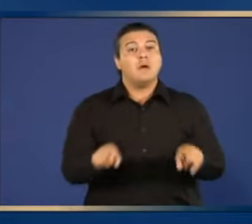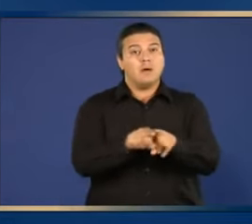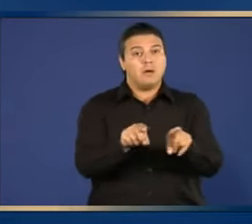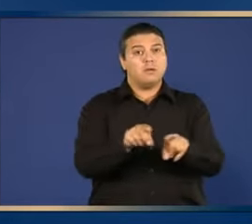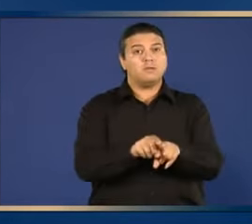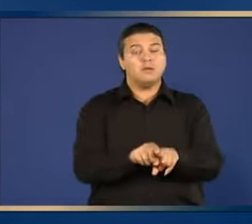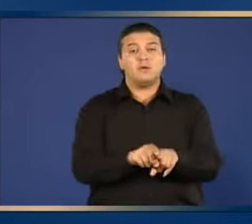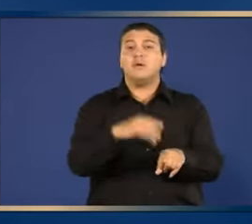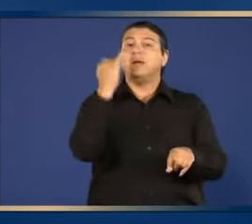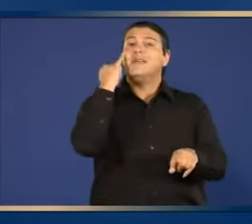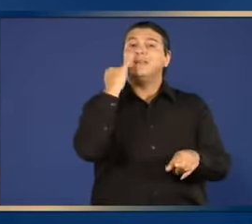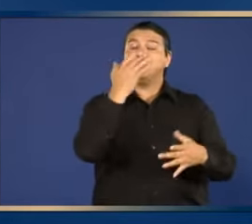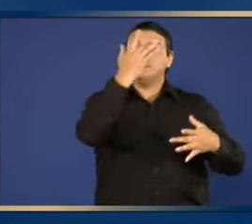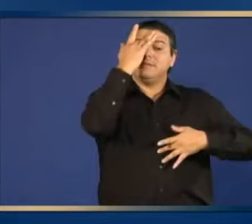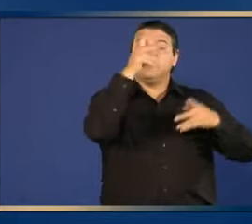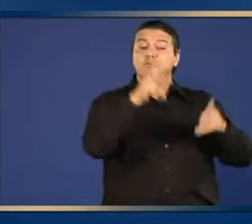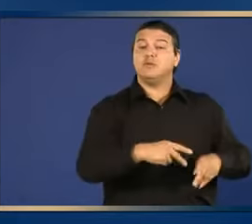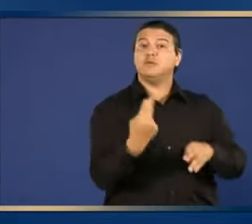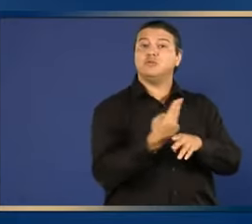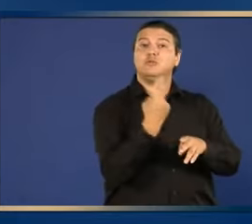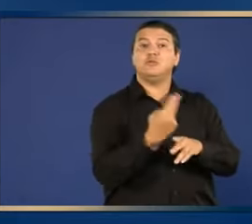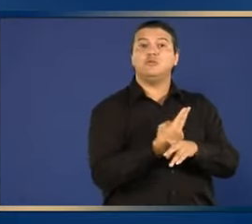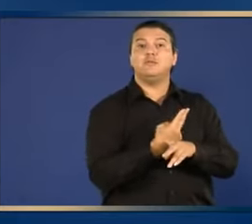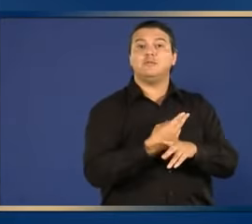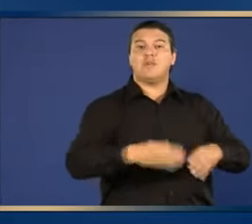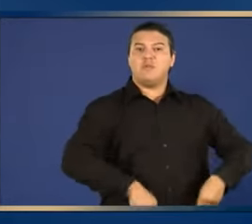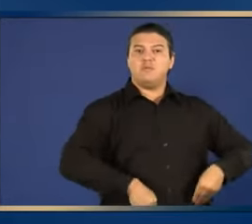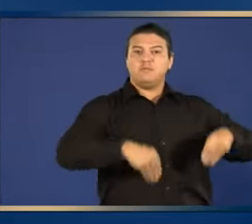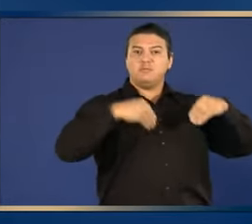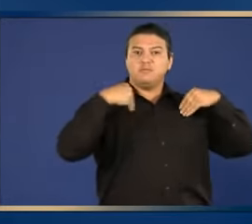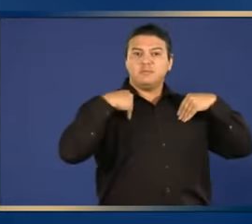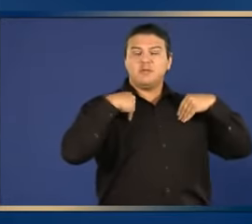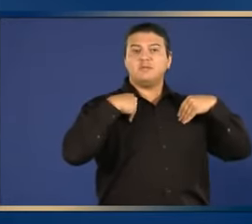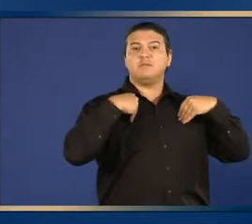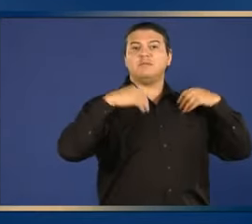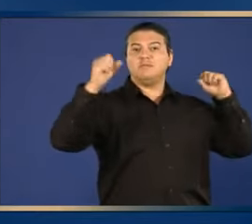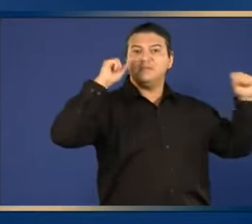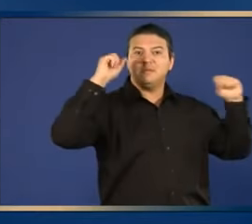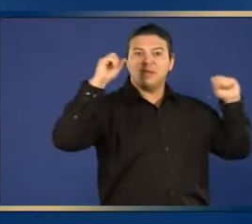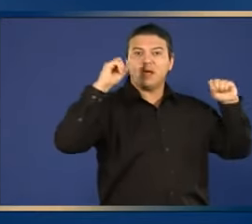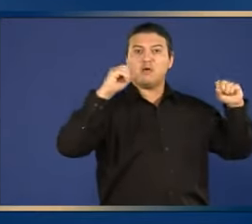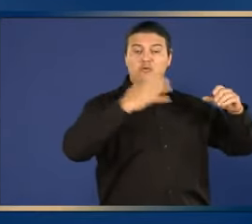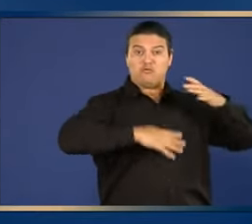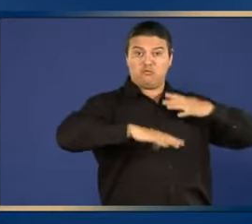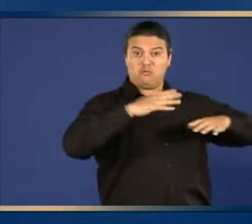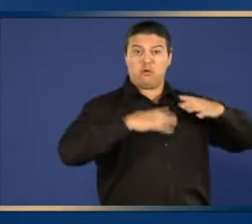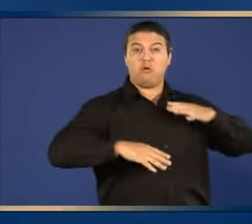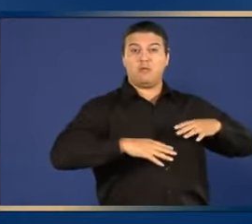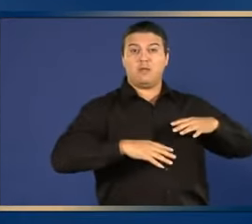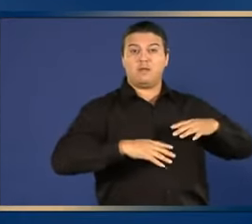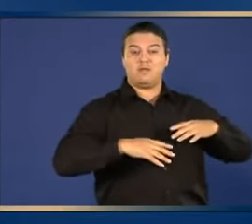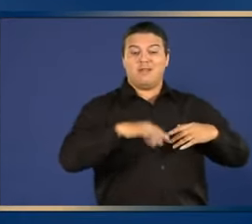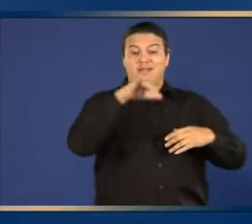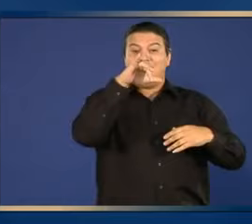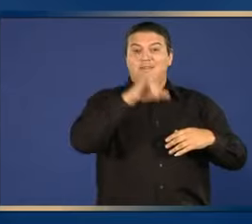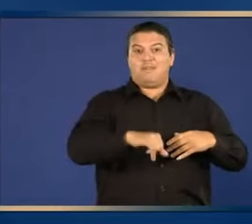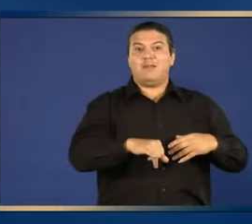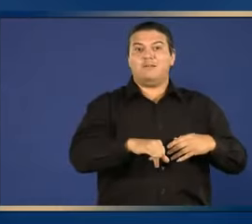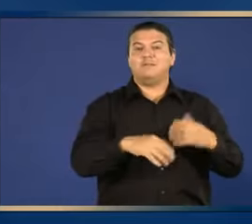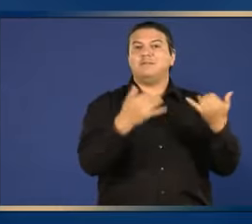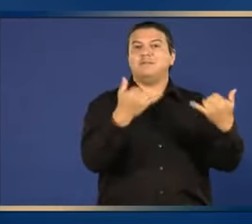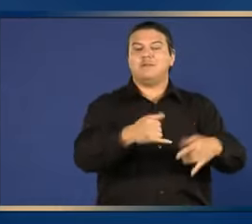People also can be infected by touching bedding or clothing contaminated with the virus.